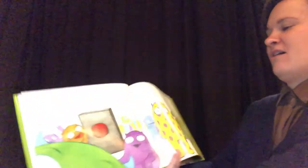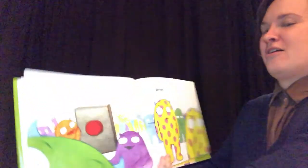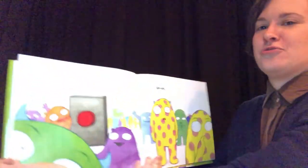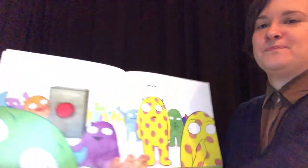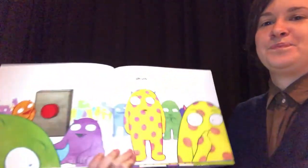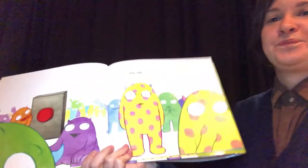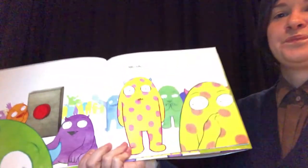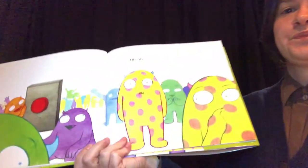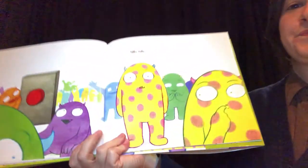Uh-oh.